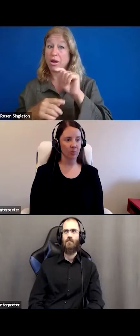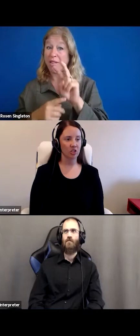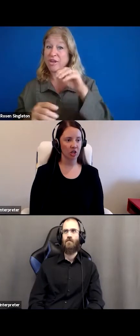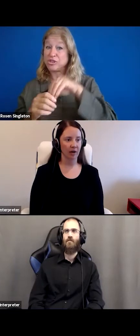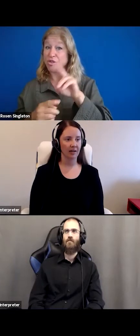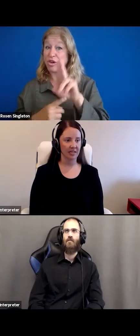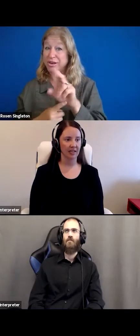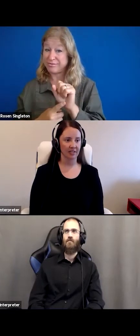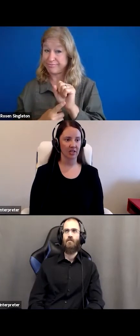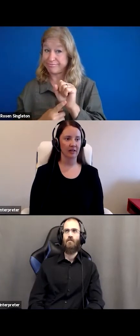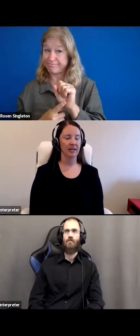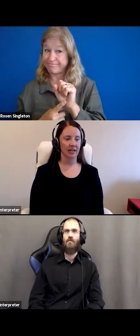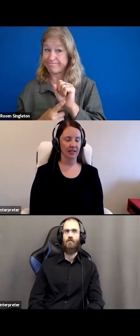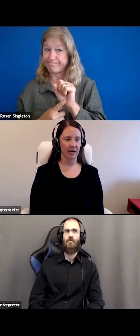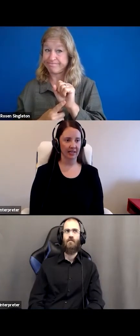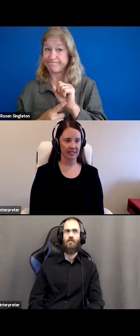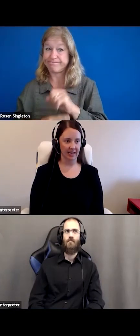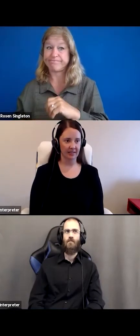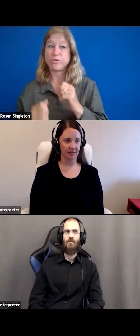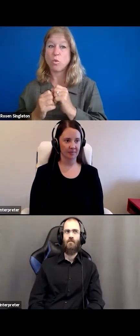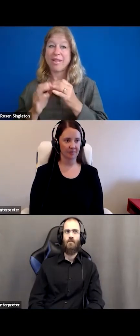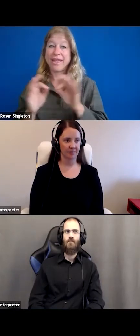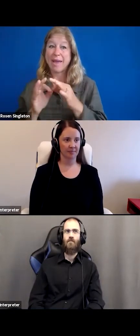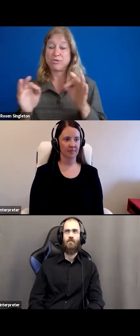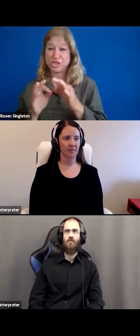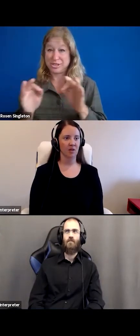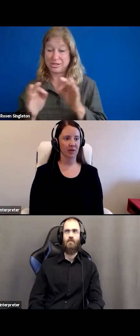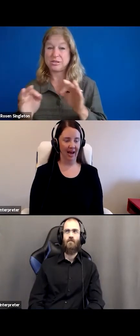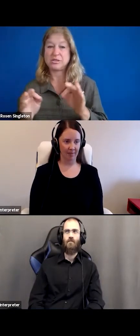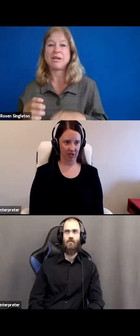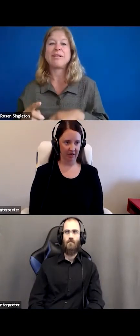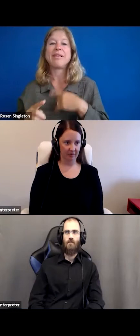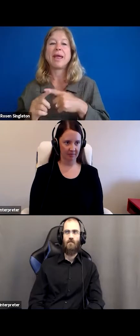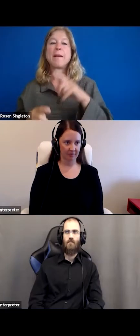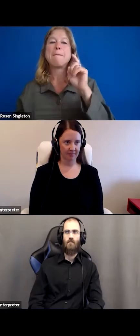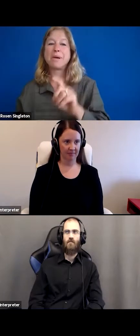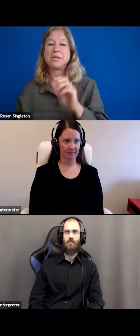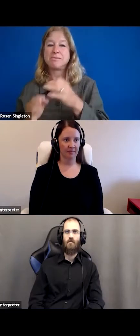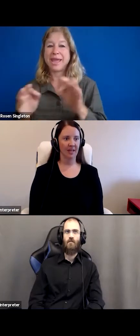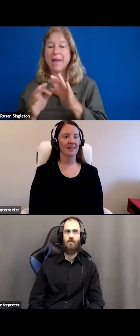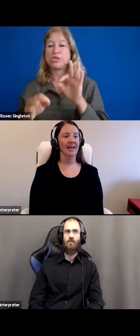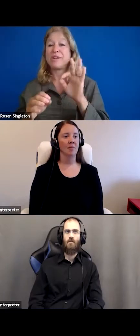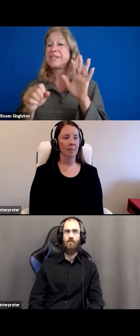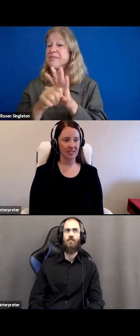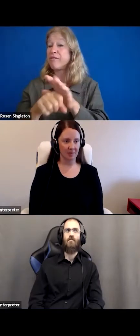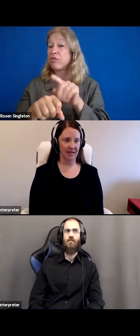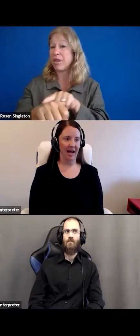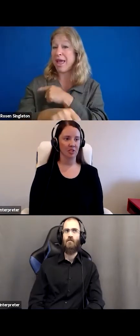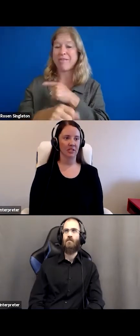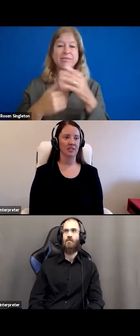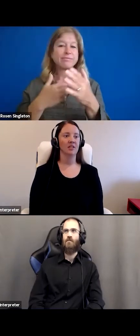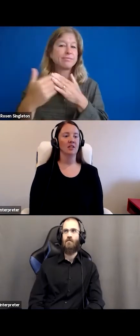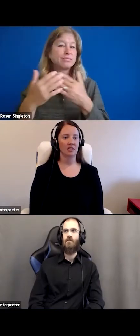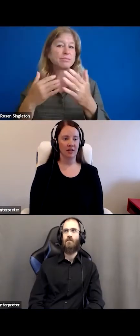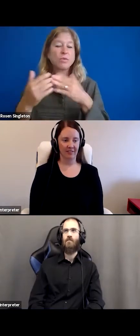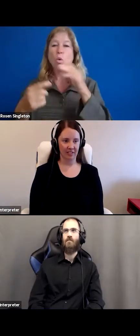If it was shown on television in the United States with captioning, then it must be